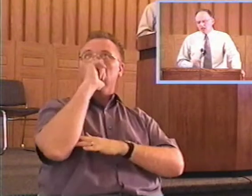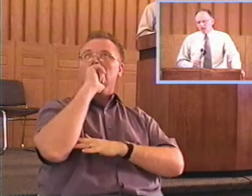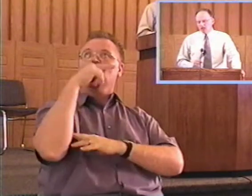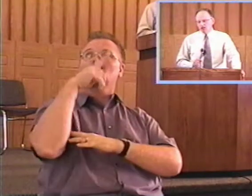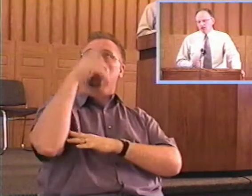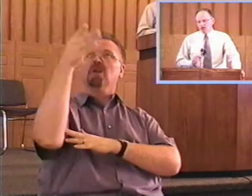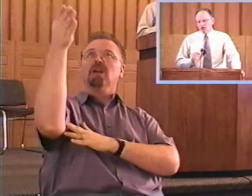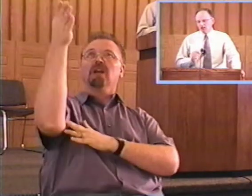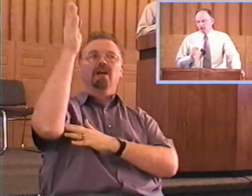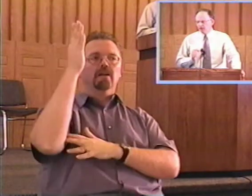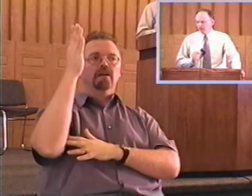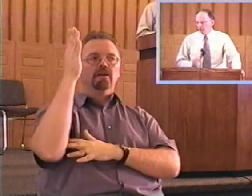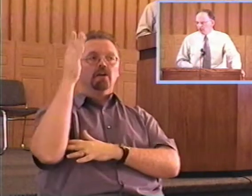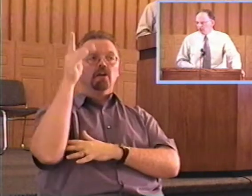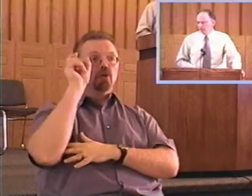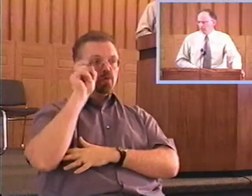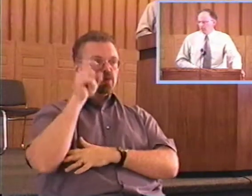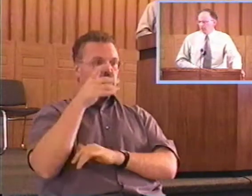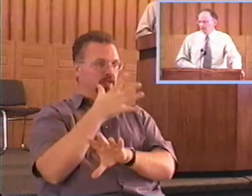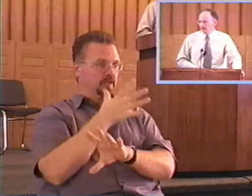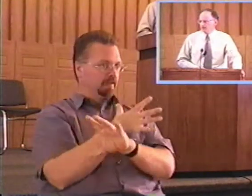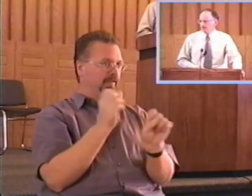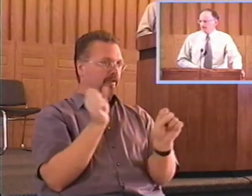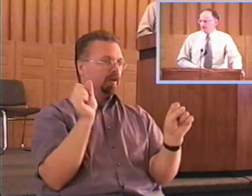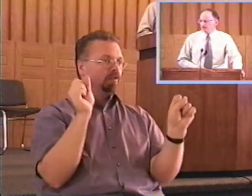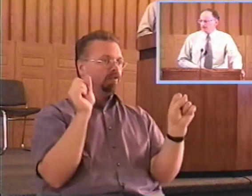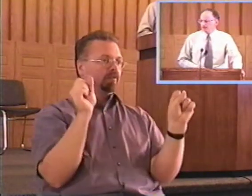You need salvation.